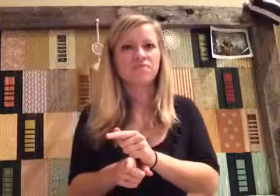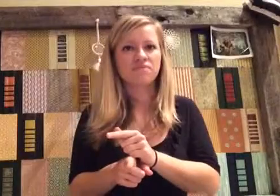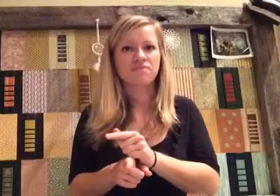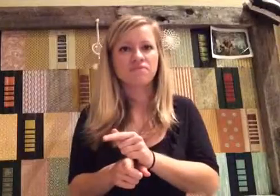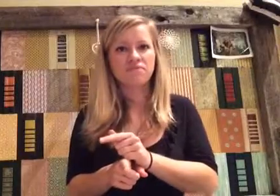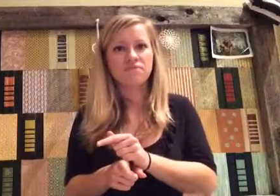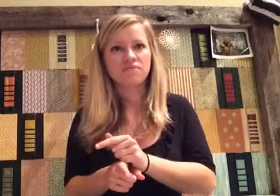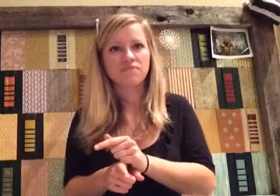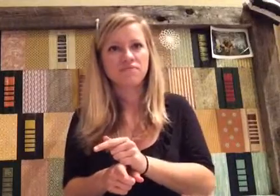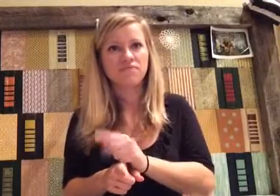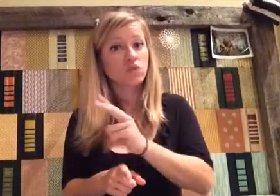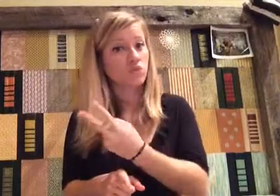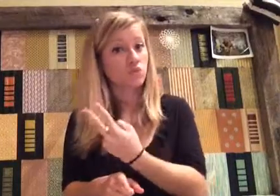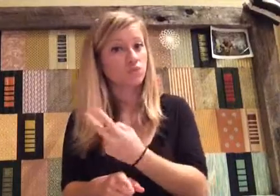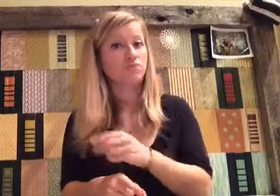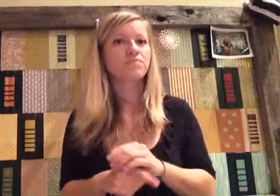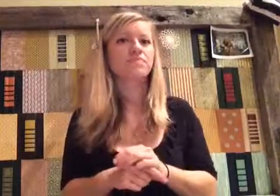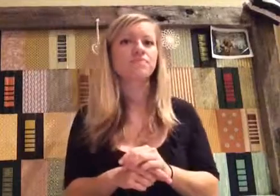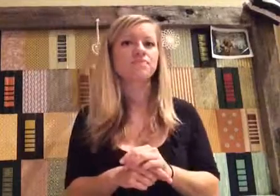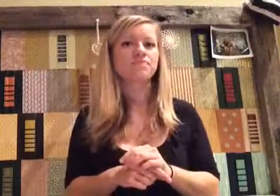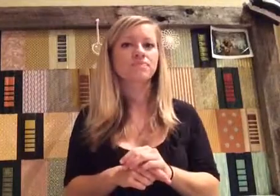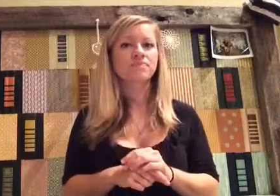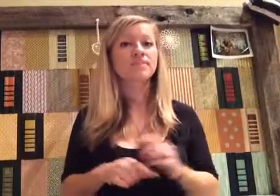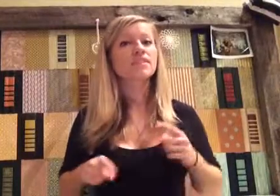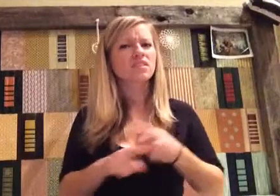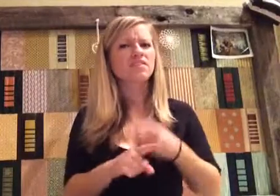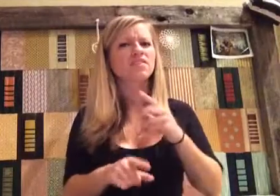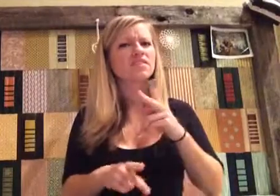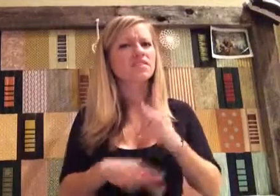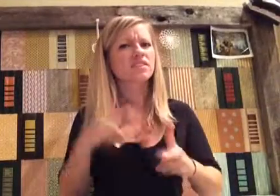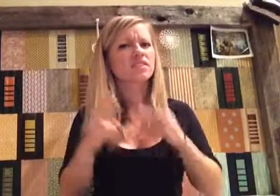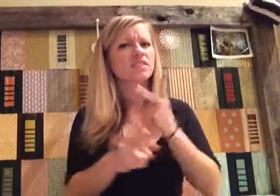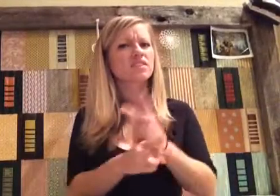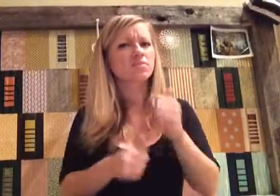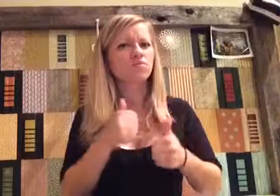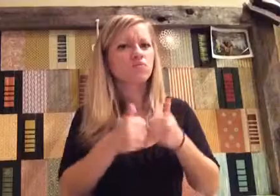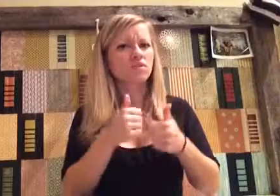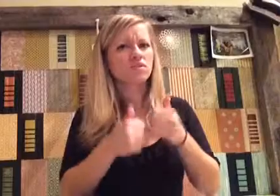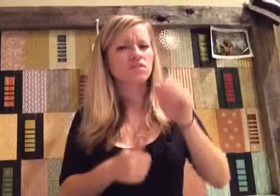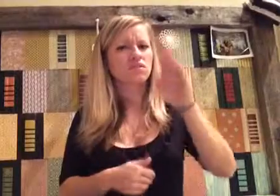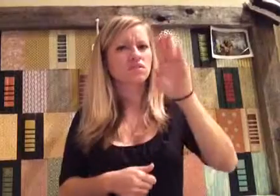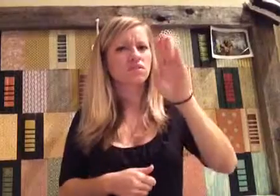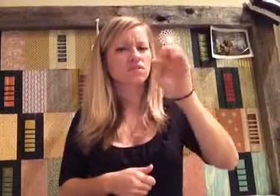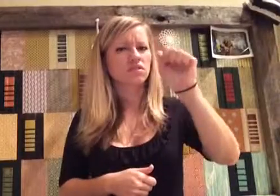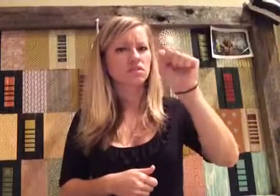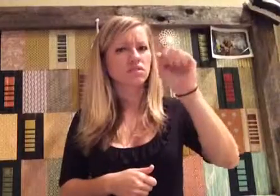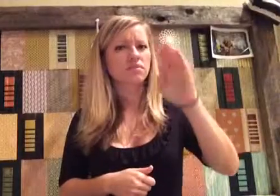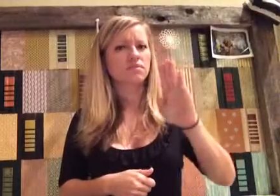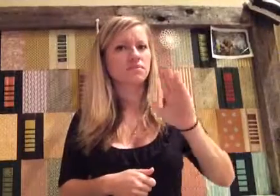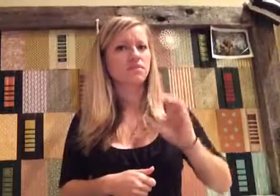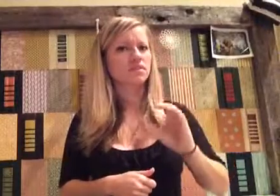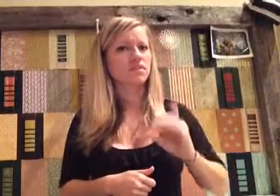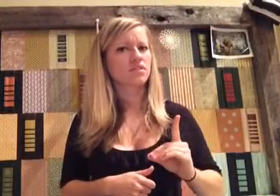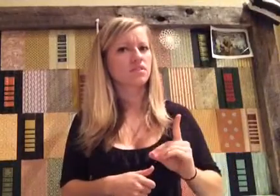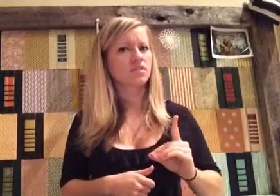person. B, person versus self. C, person versus nature. Or D,